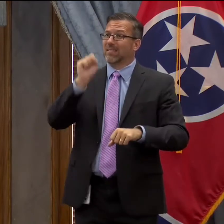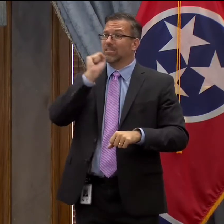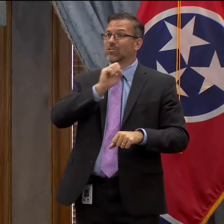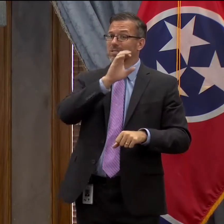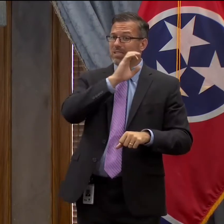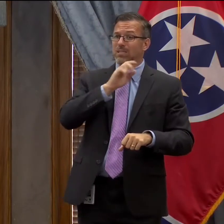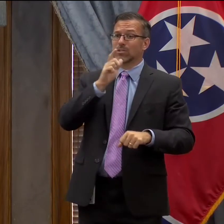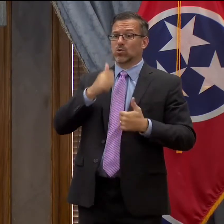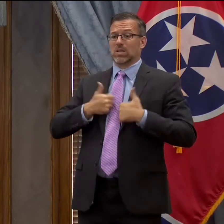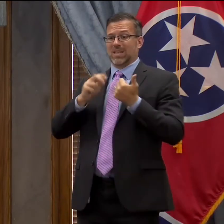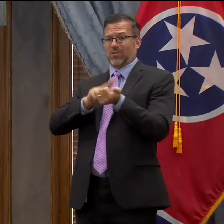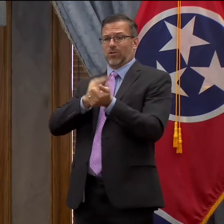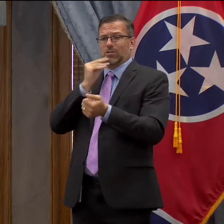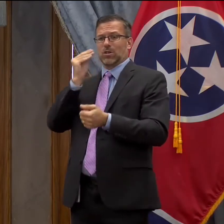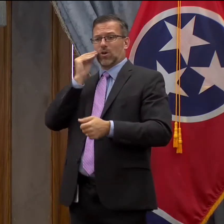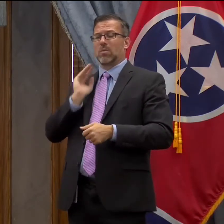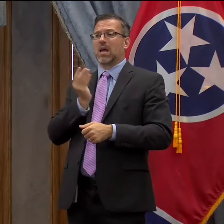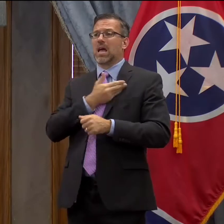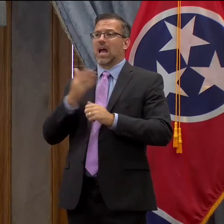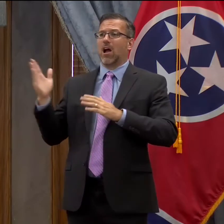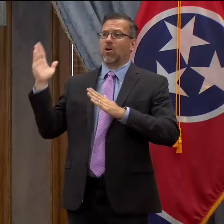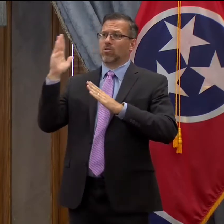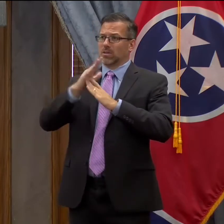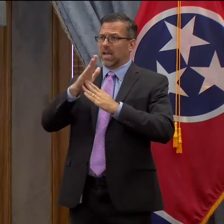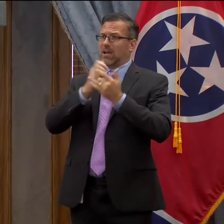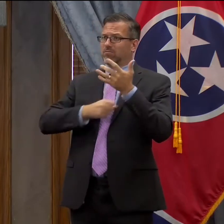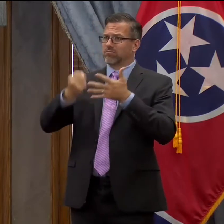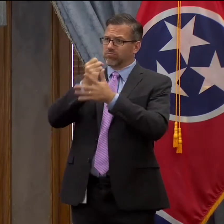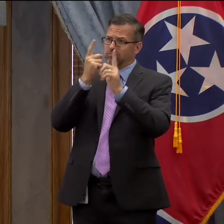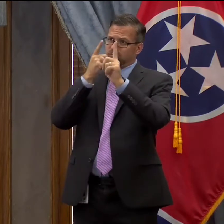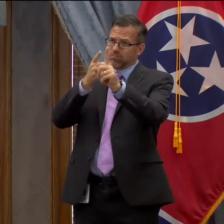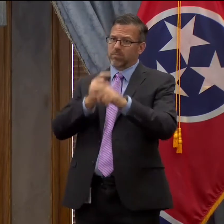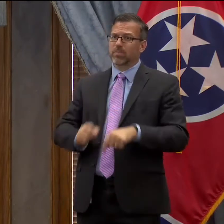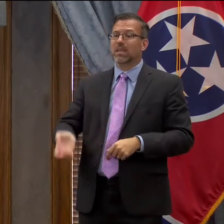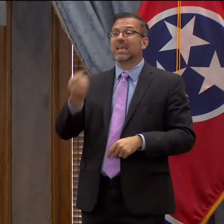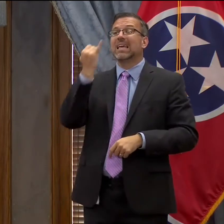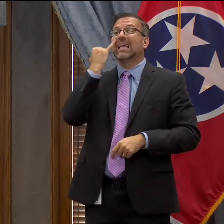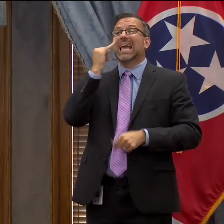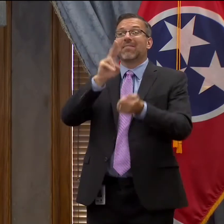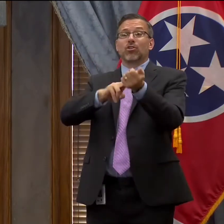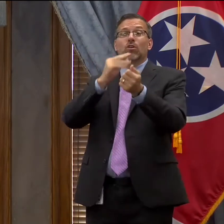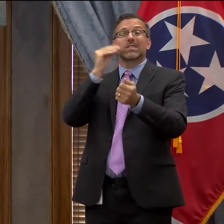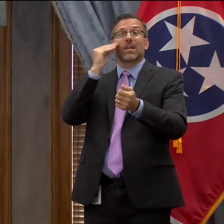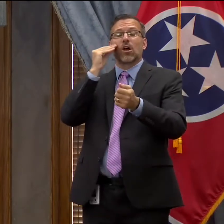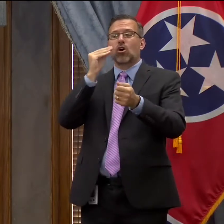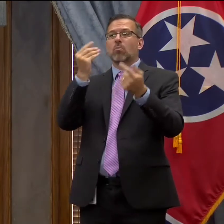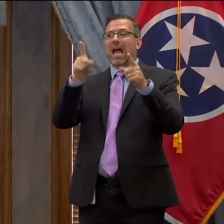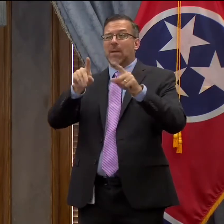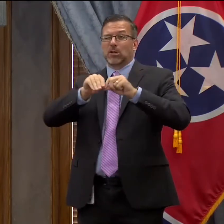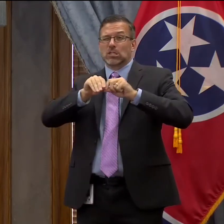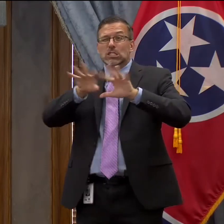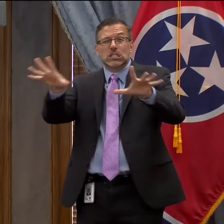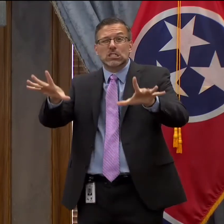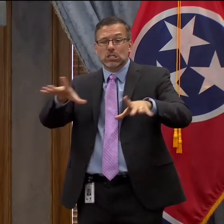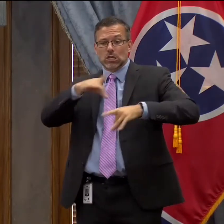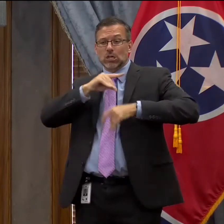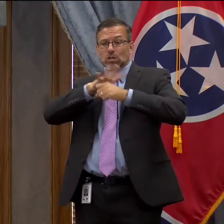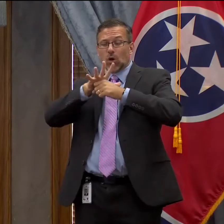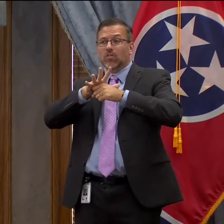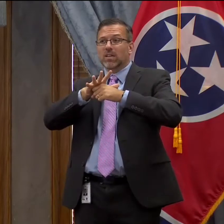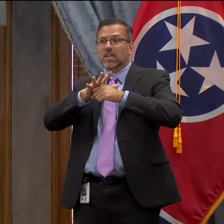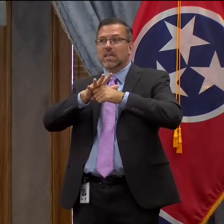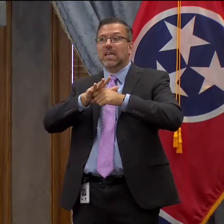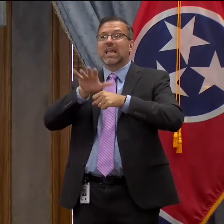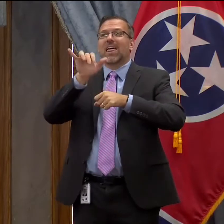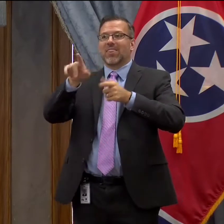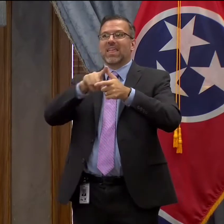priority. Thus, if a facility were to have new cases amongst its residents or staff, these expanded visitation allowances